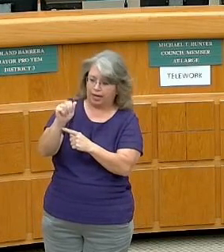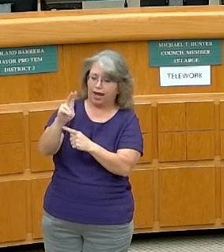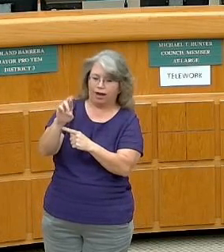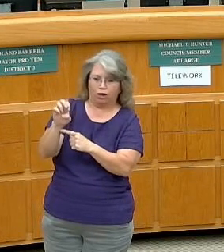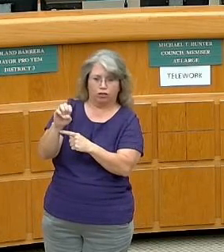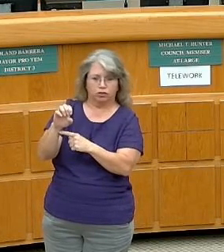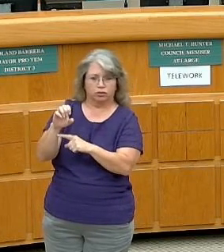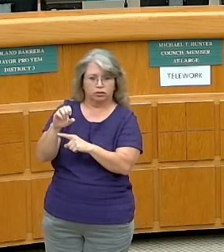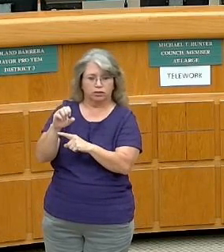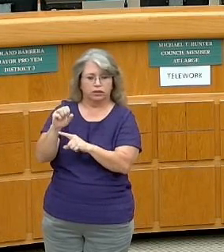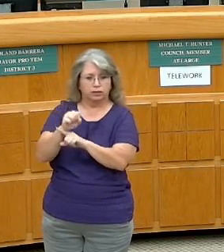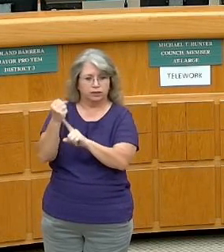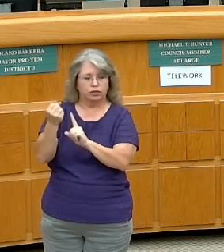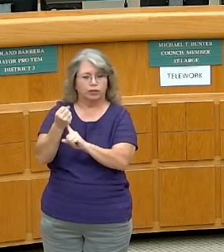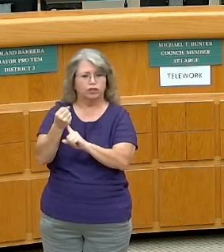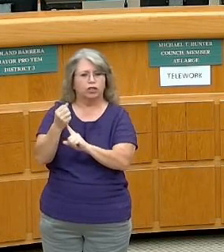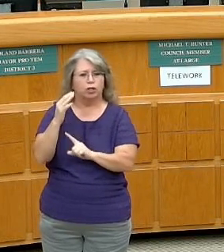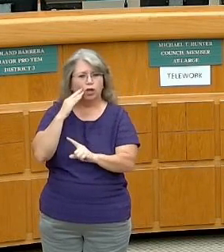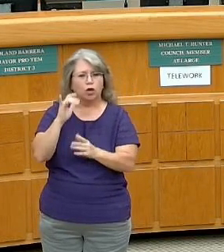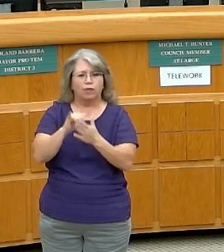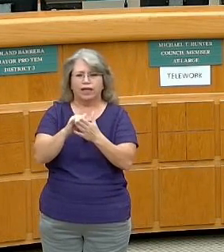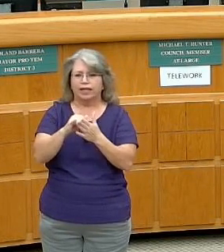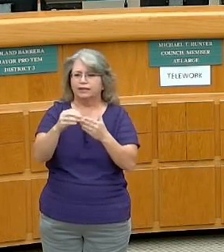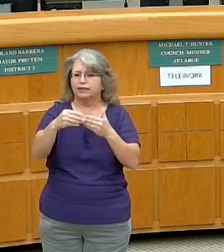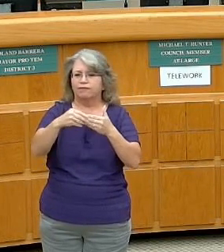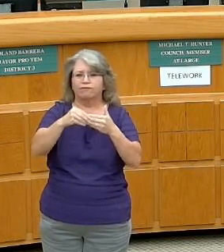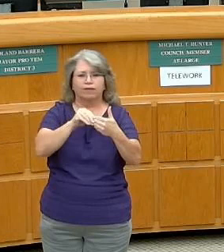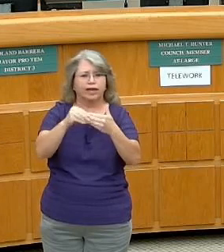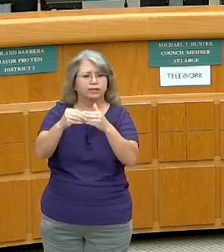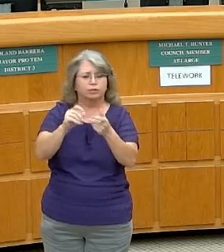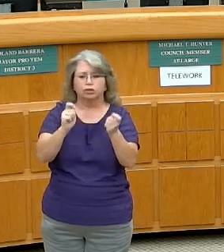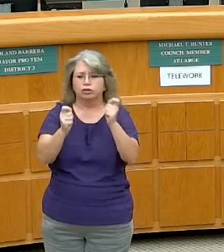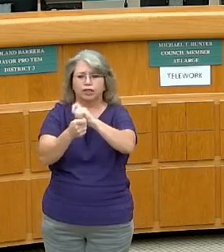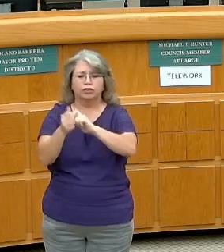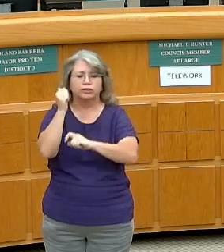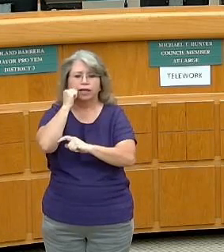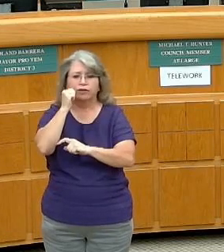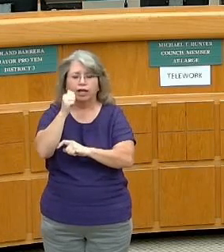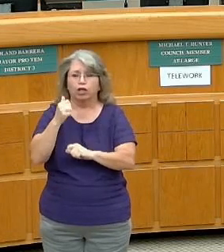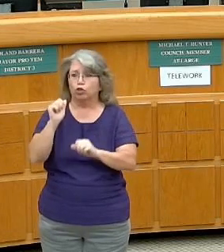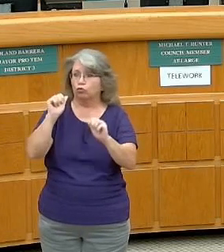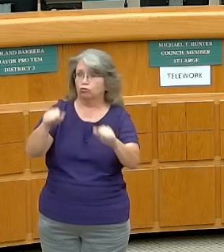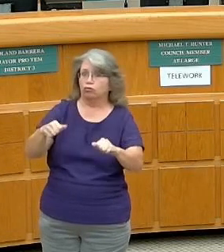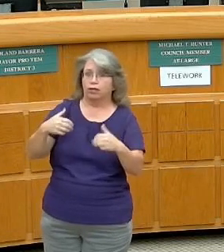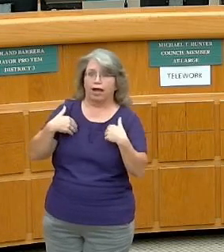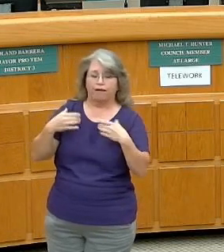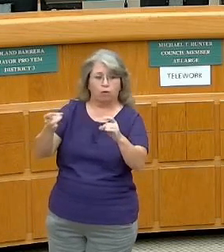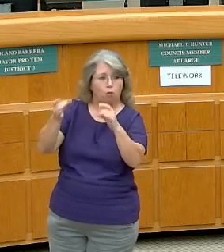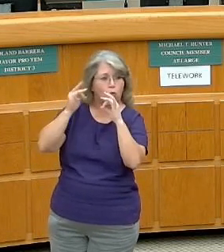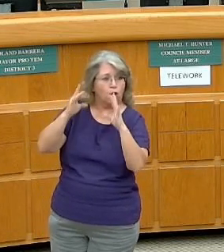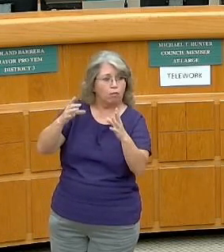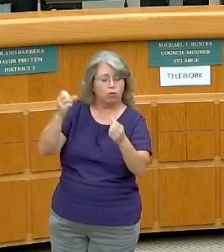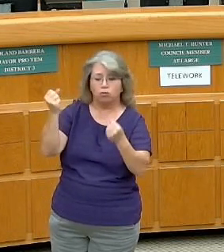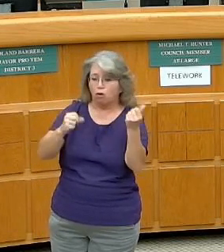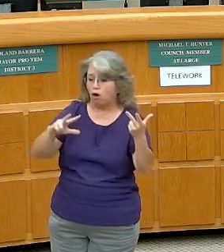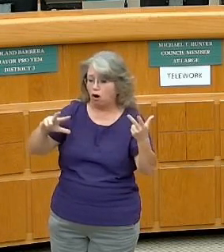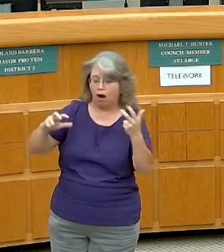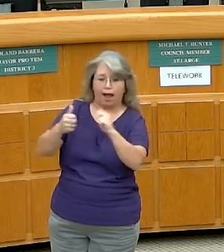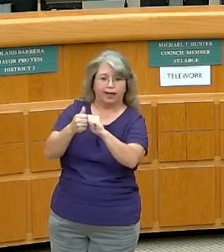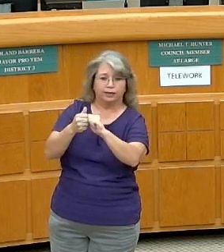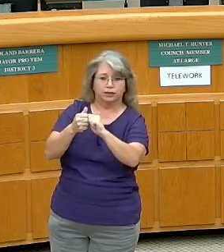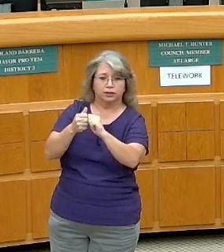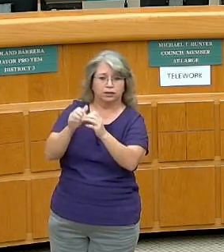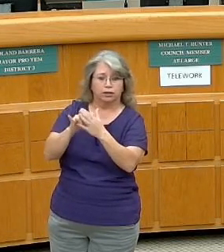flexible and dynamic every day. You could have a terrible car accident, and that could have an impact. You could have just